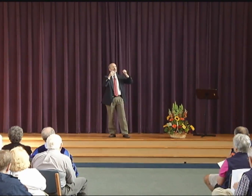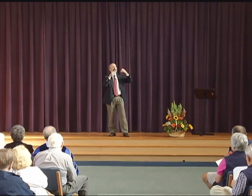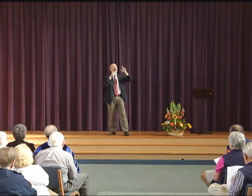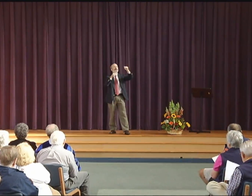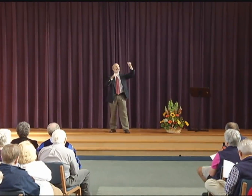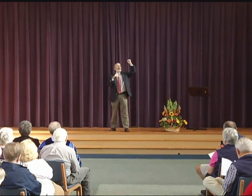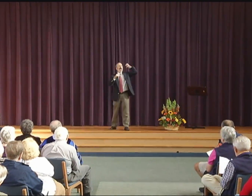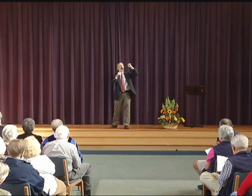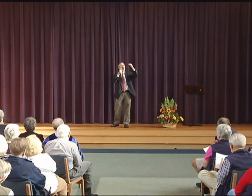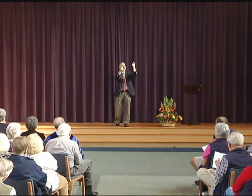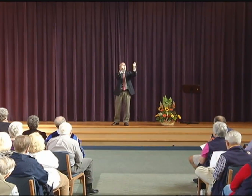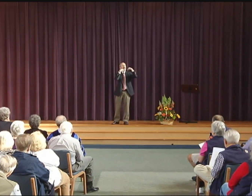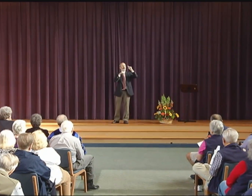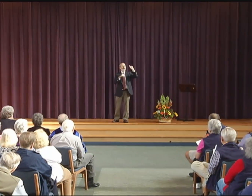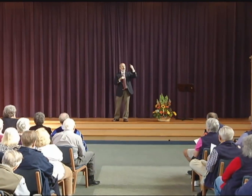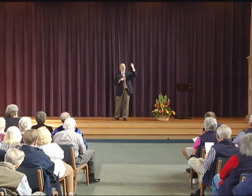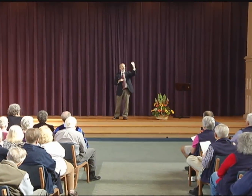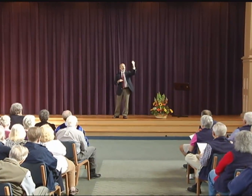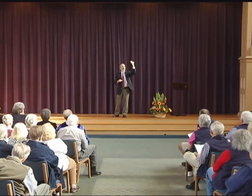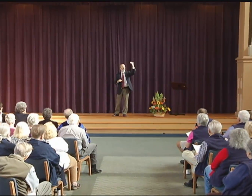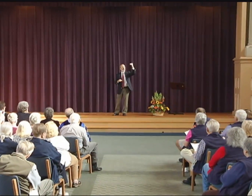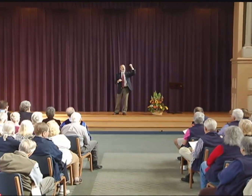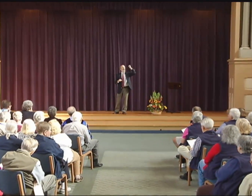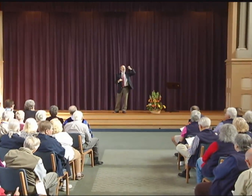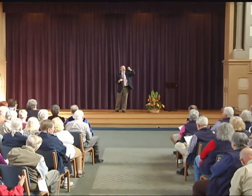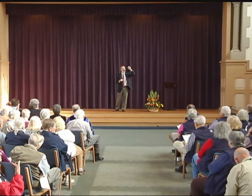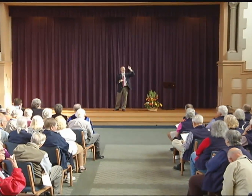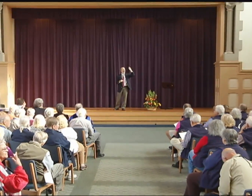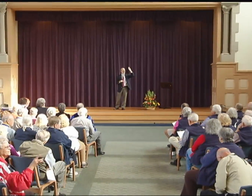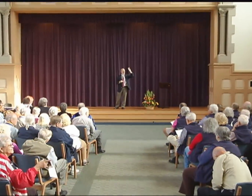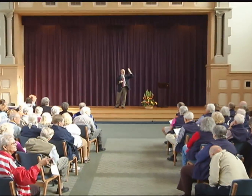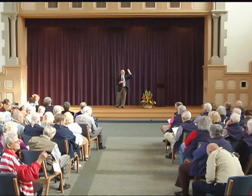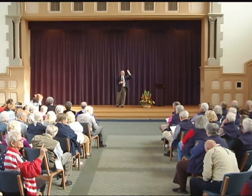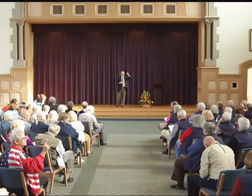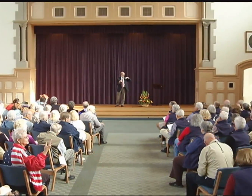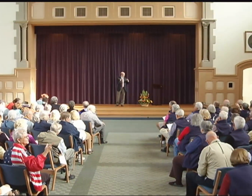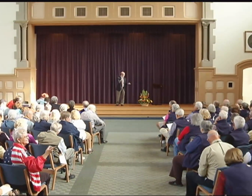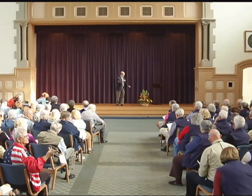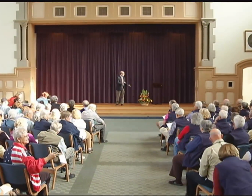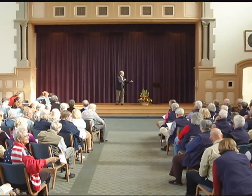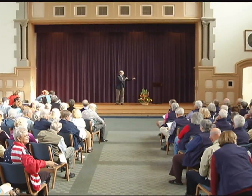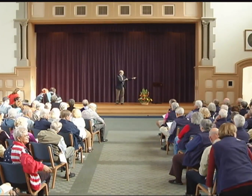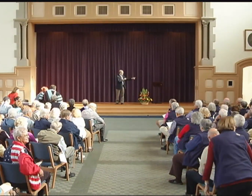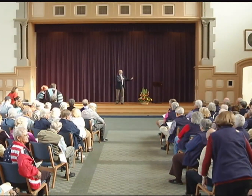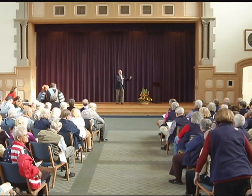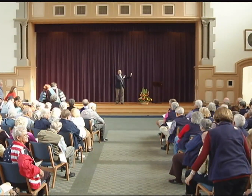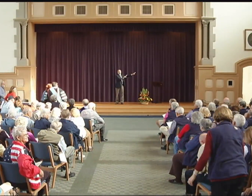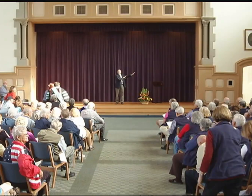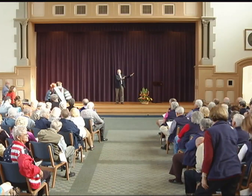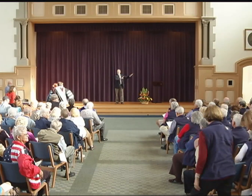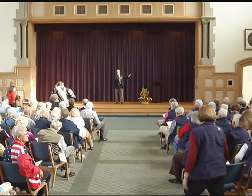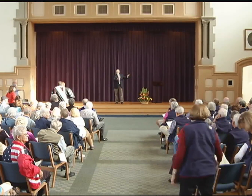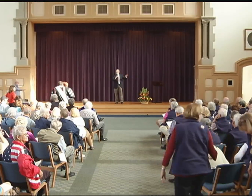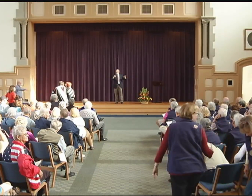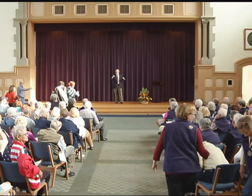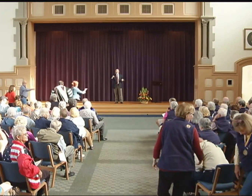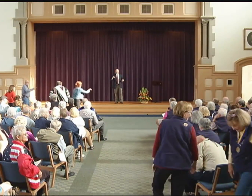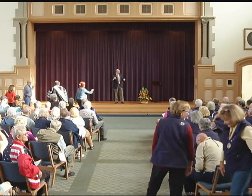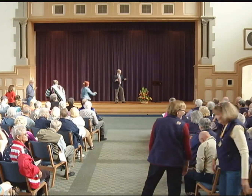We'll start in the back. We'll start with the last row in the back. Please come forward. And we will be moving the flower